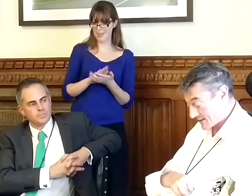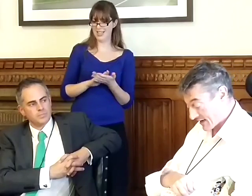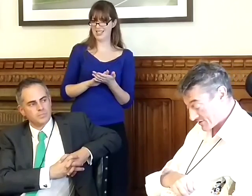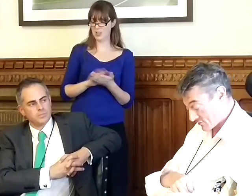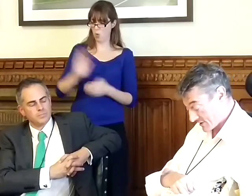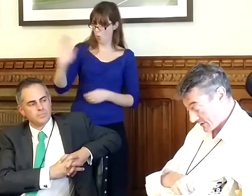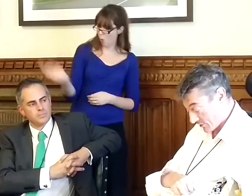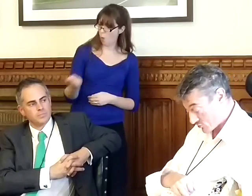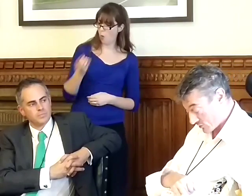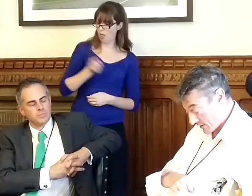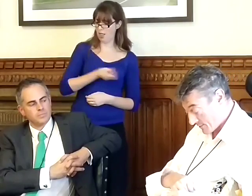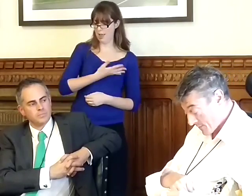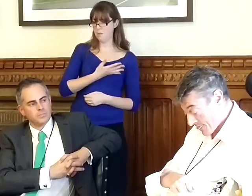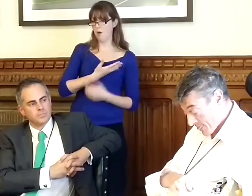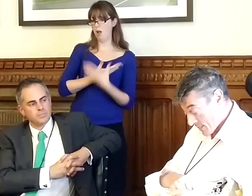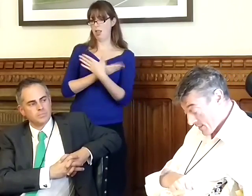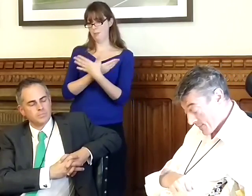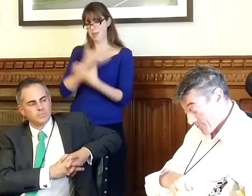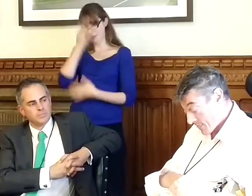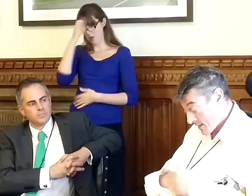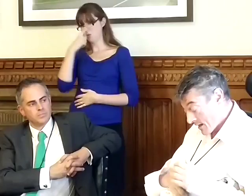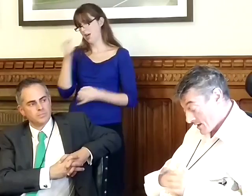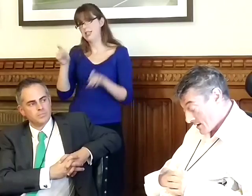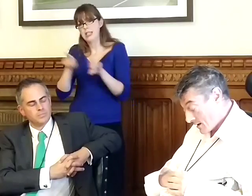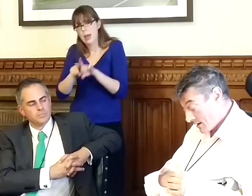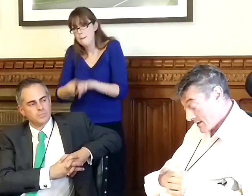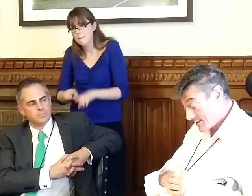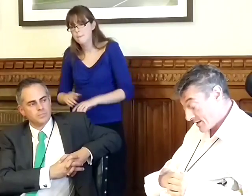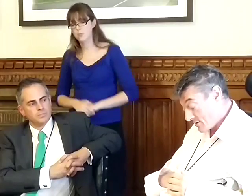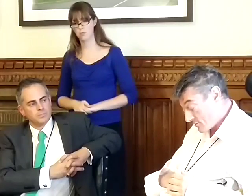all Labour-led councils.